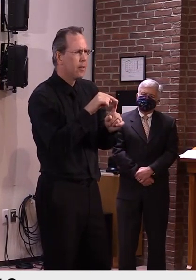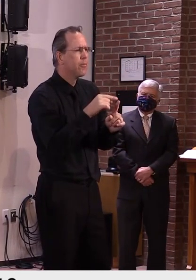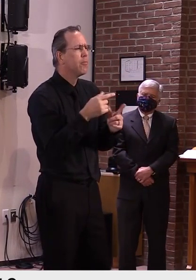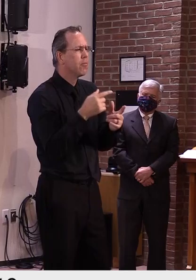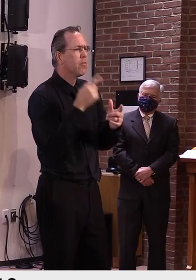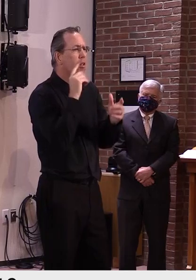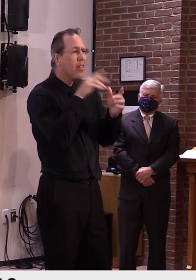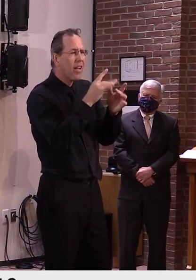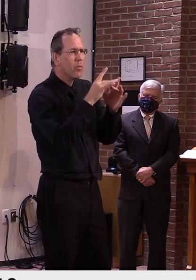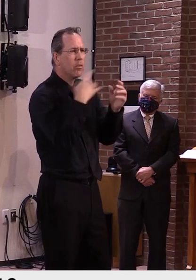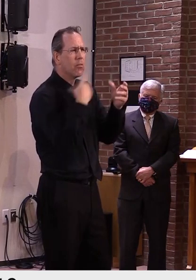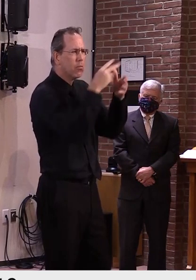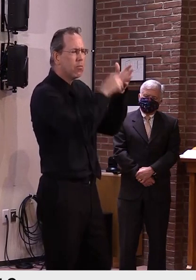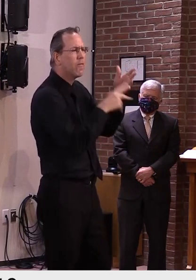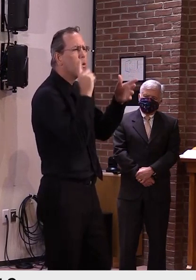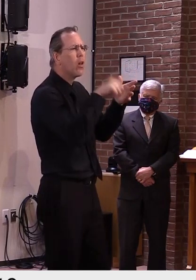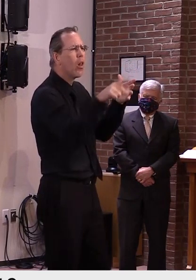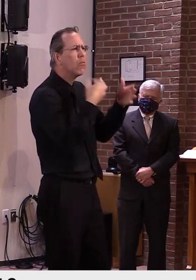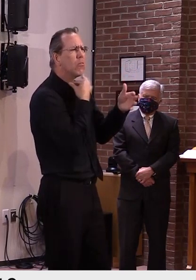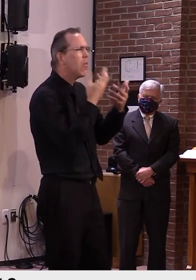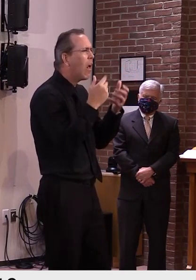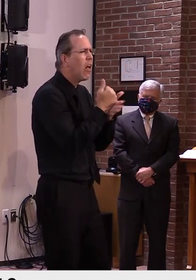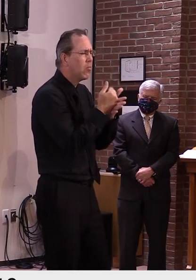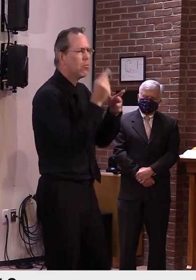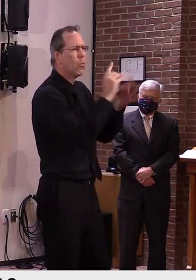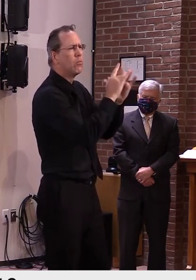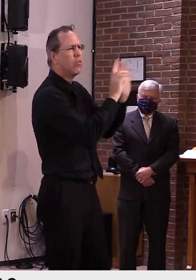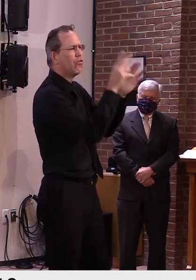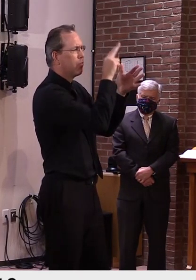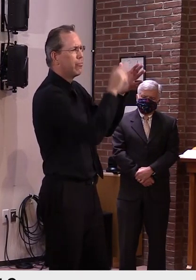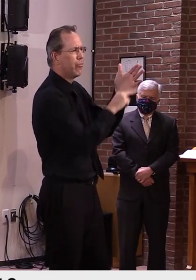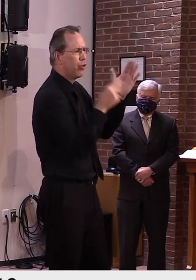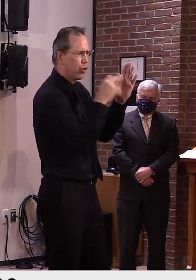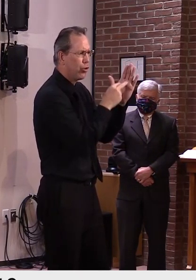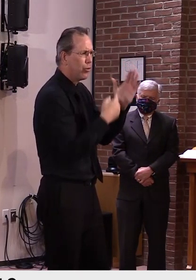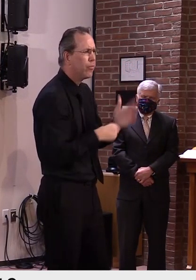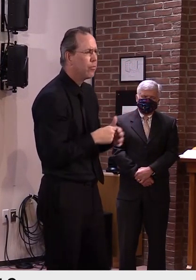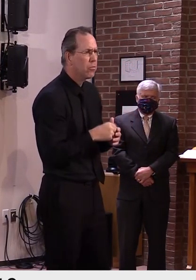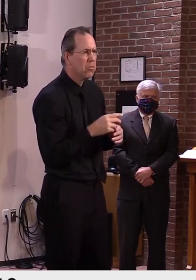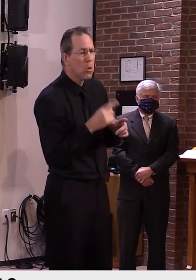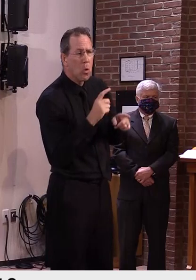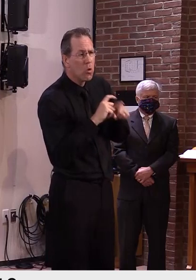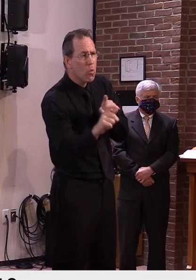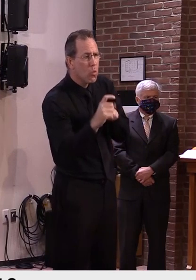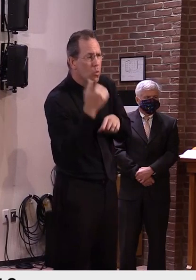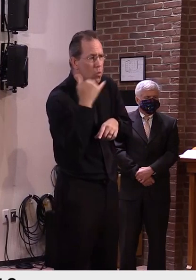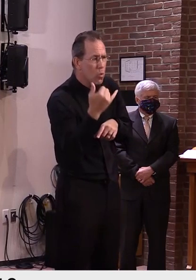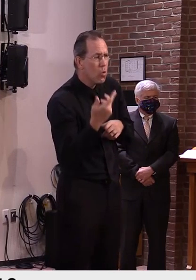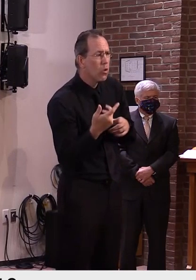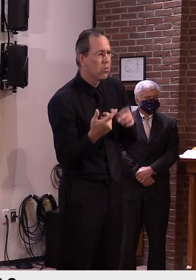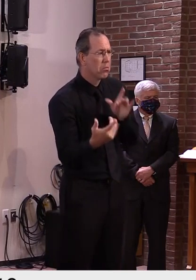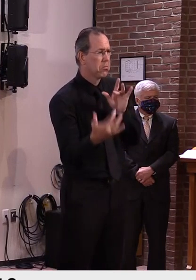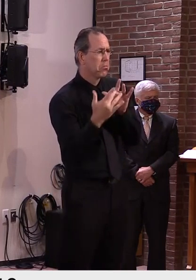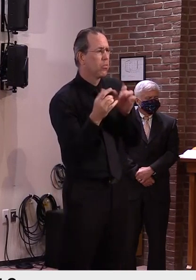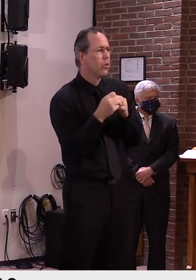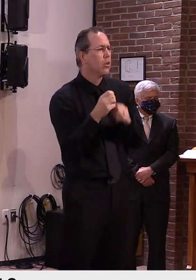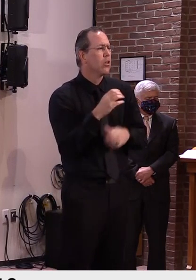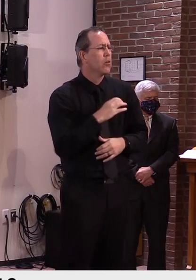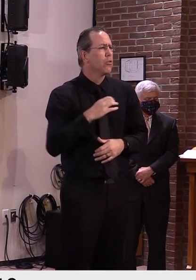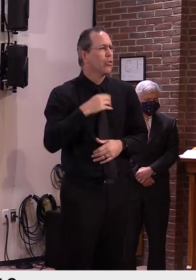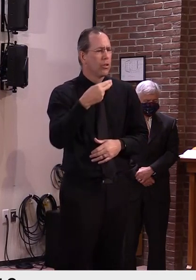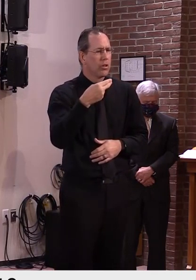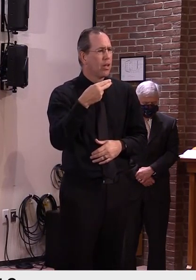there. But I'm also happy to connect you with Commissioner Hanford, who can walk you through